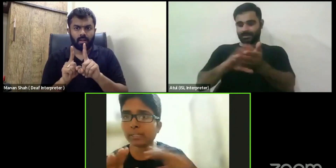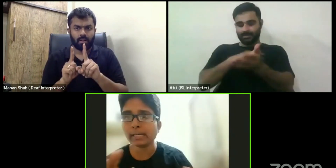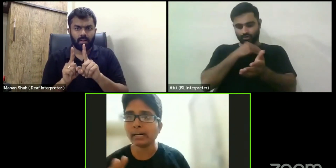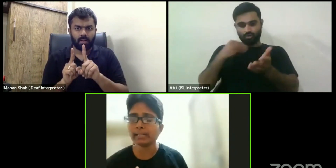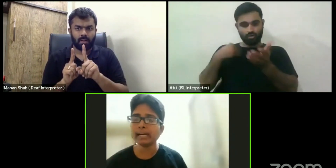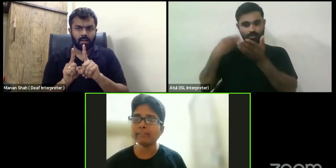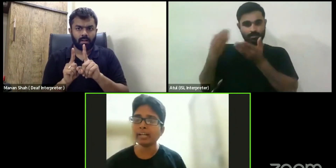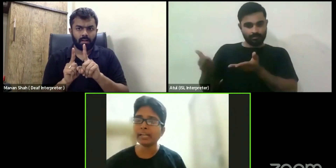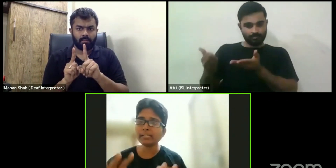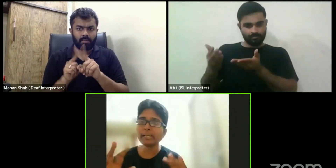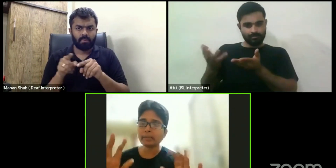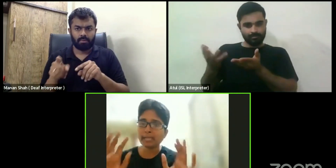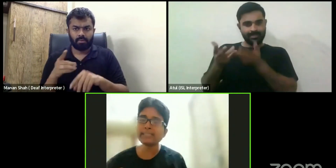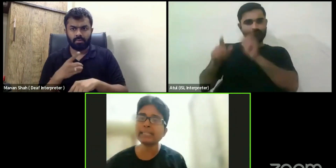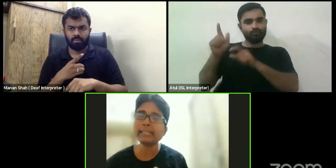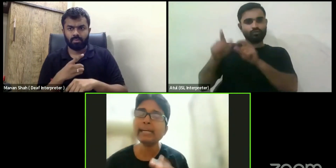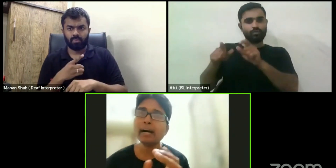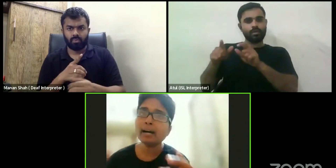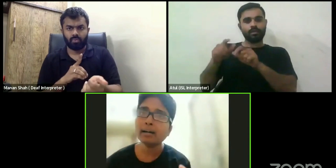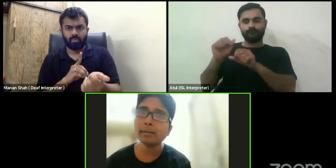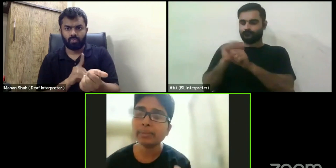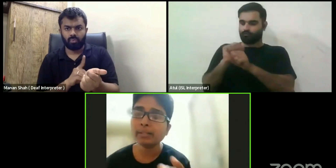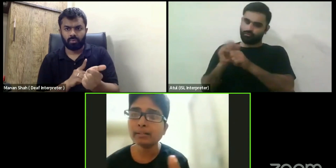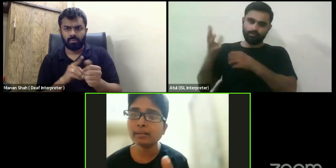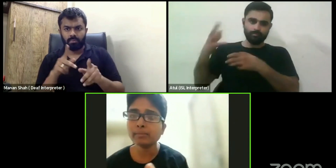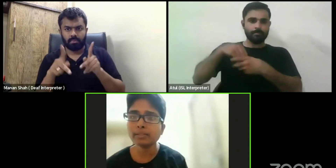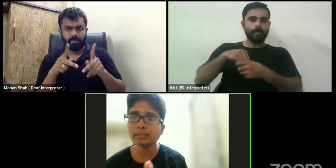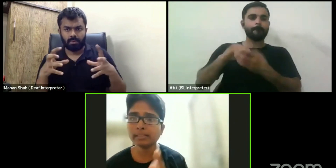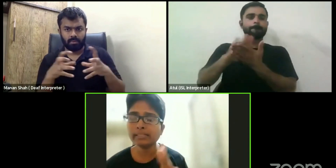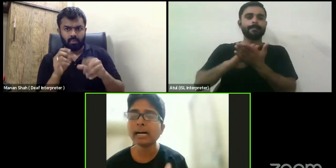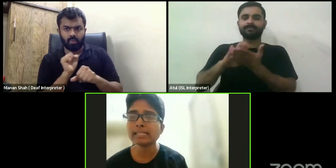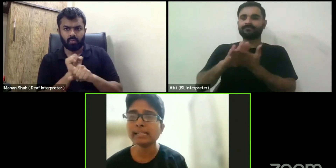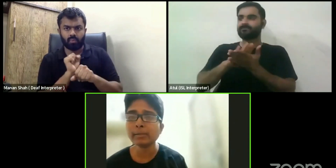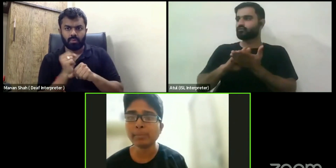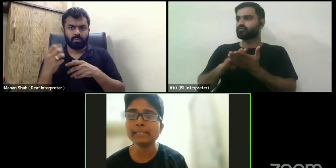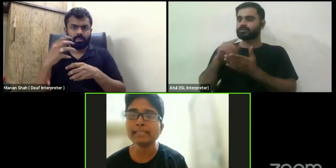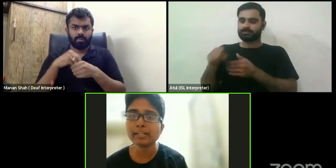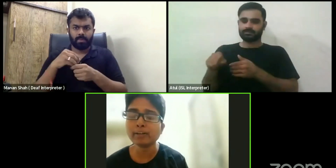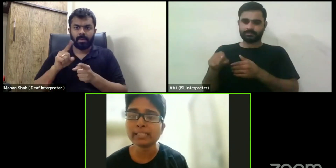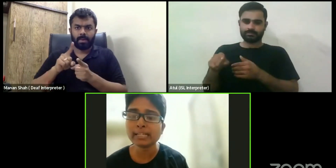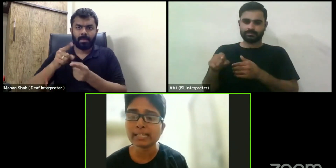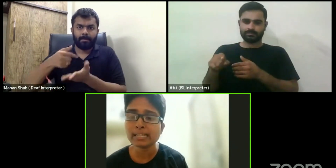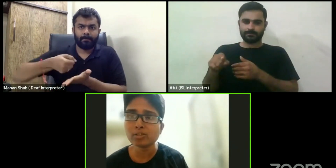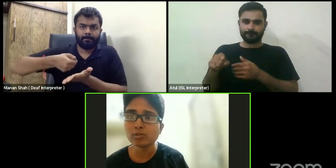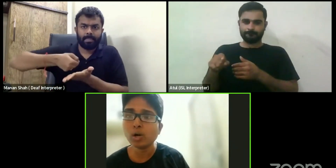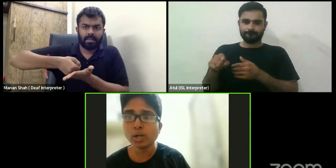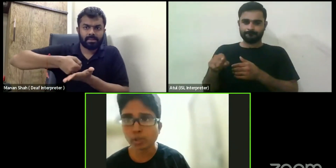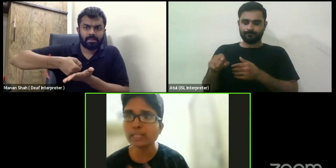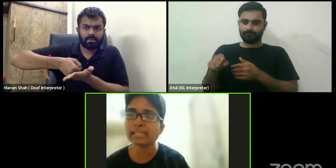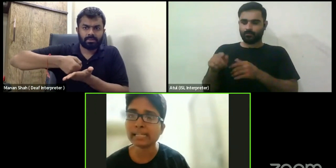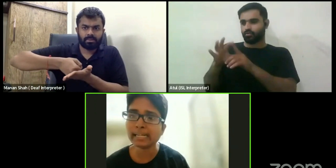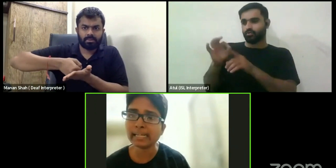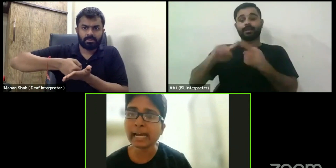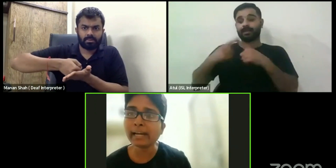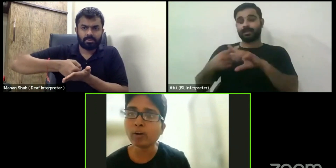is how they have allocated it, and basically the task done by the center of excellence is to do